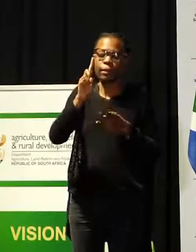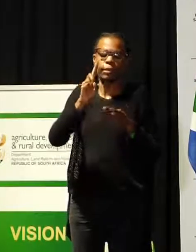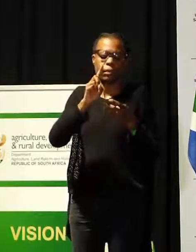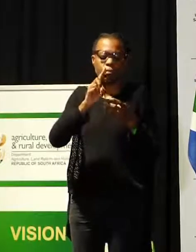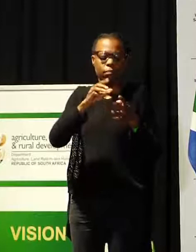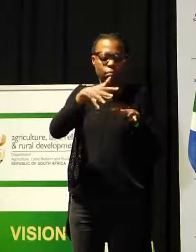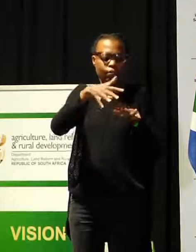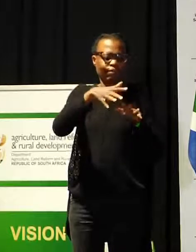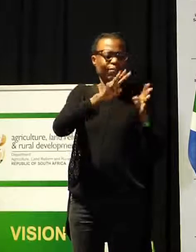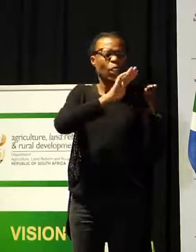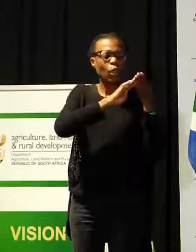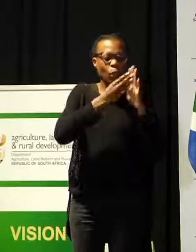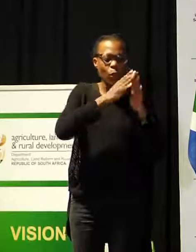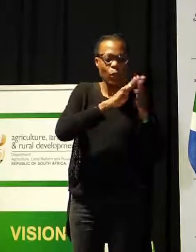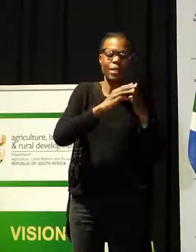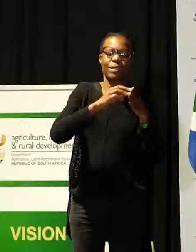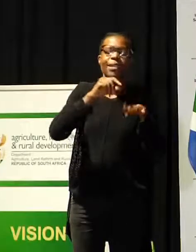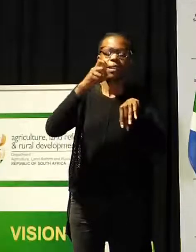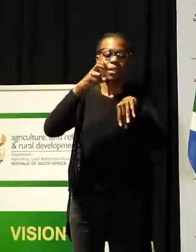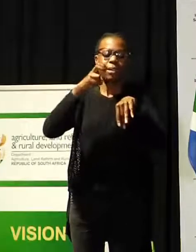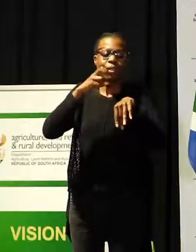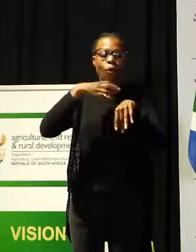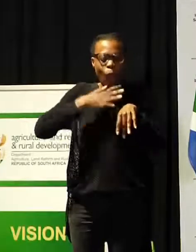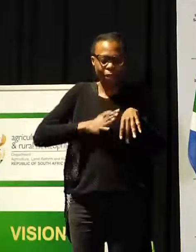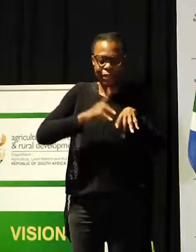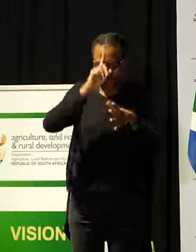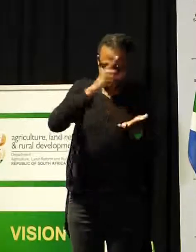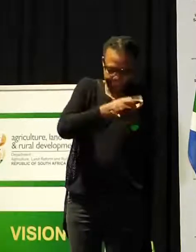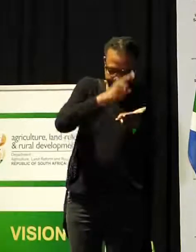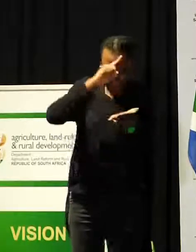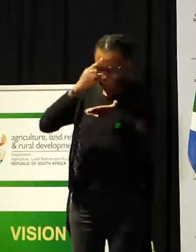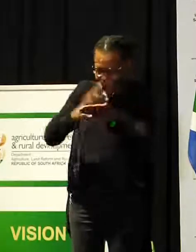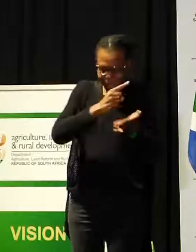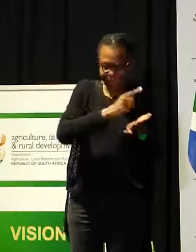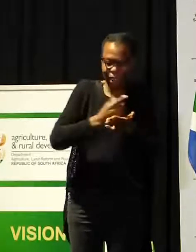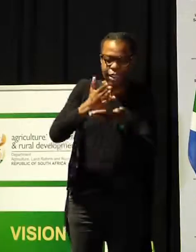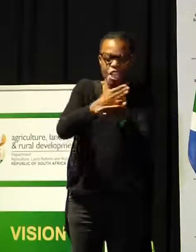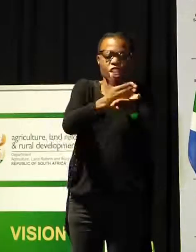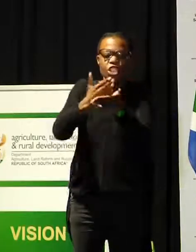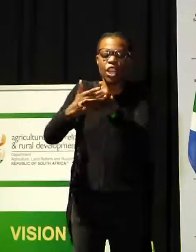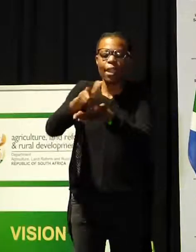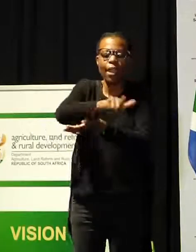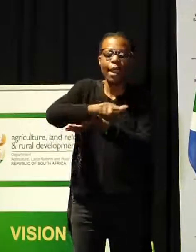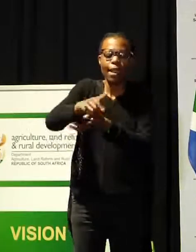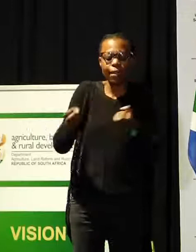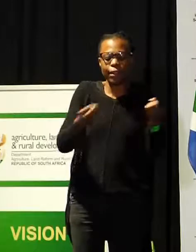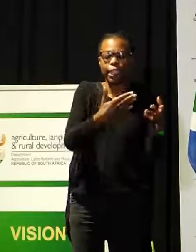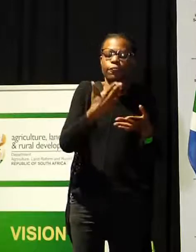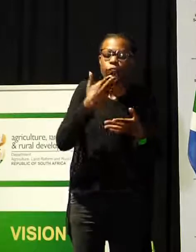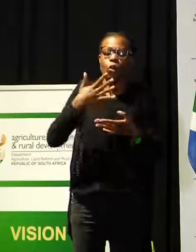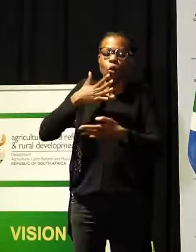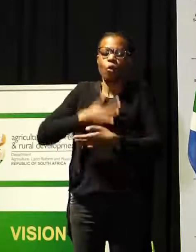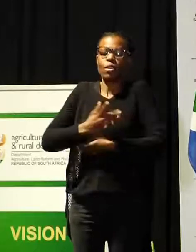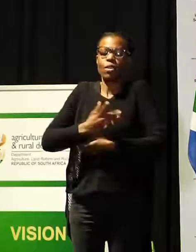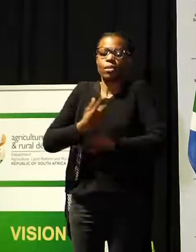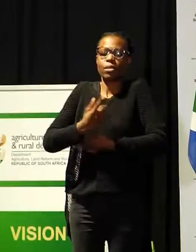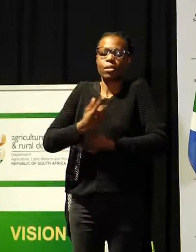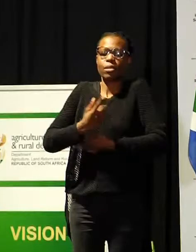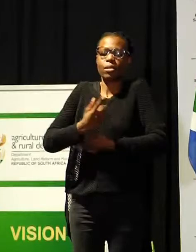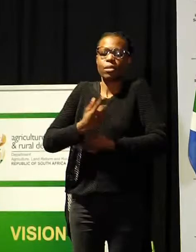an opportunity to make their own decisions regarding to whom the land should be transferred. Challenges